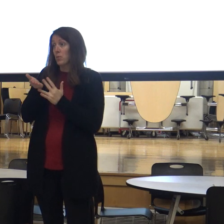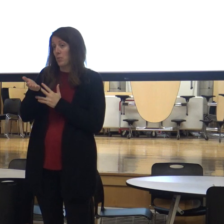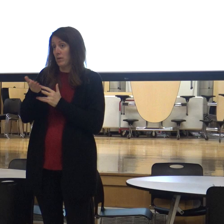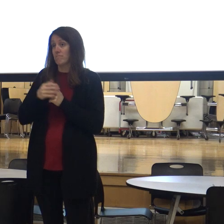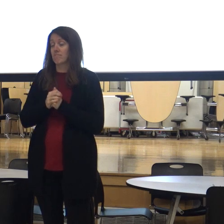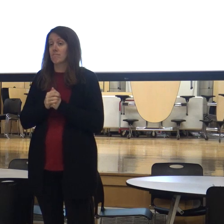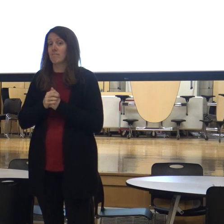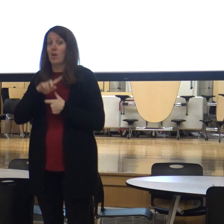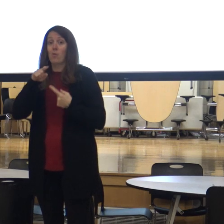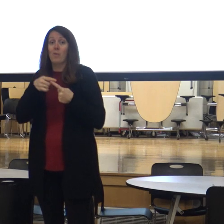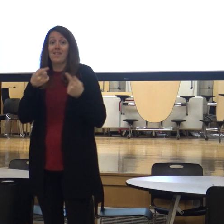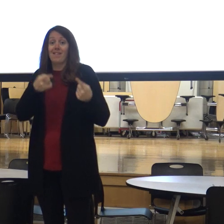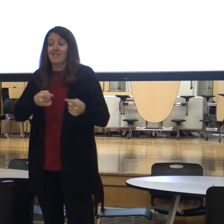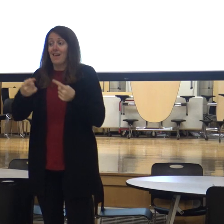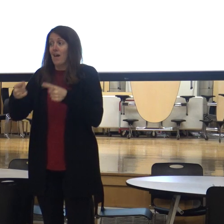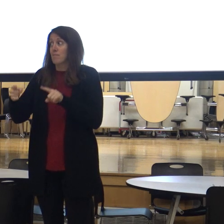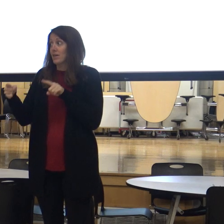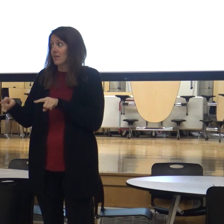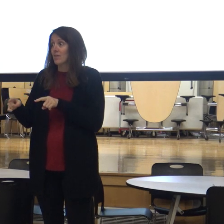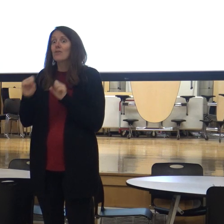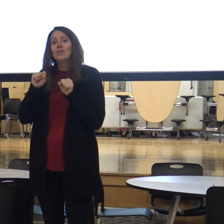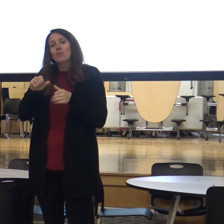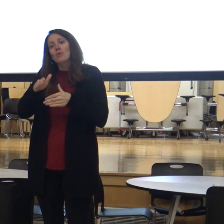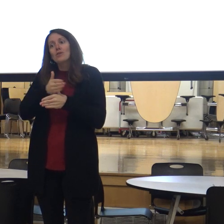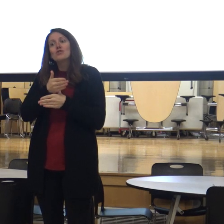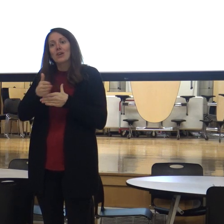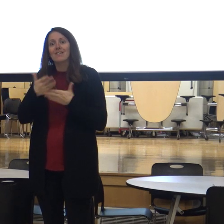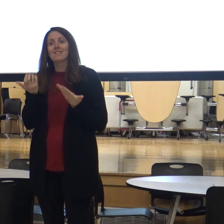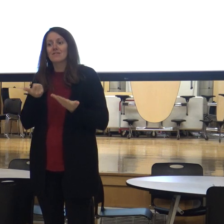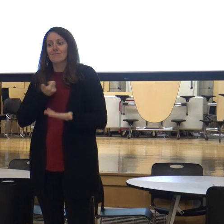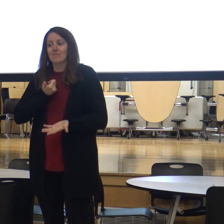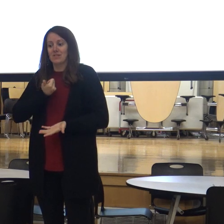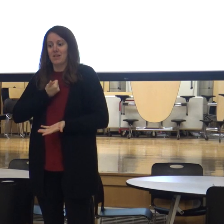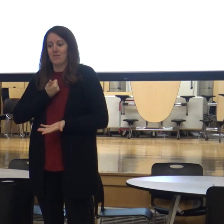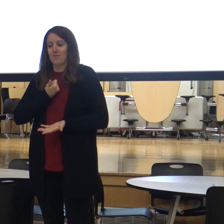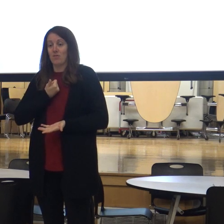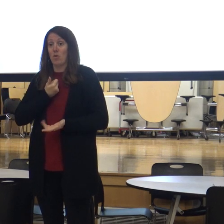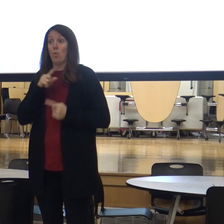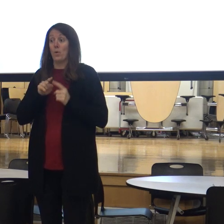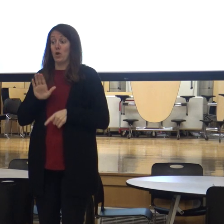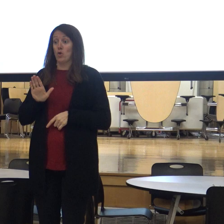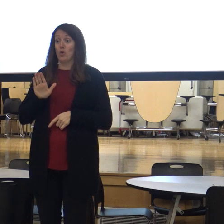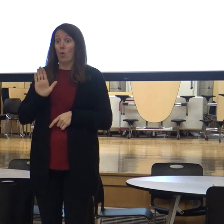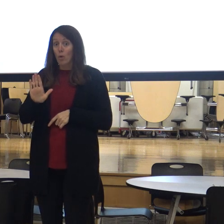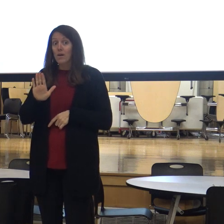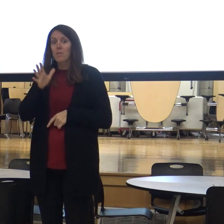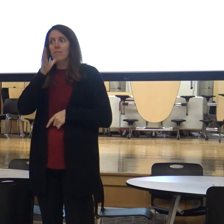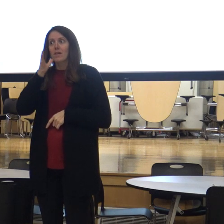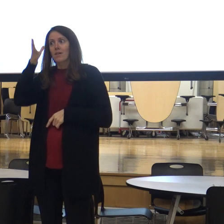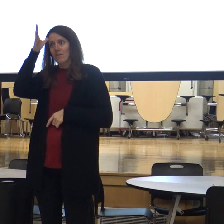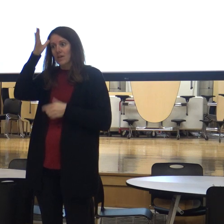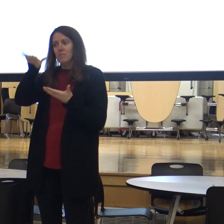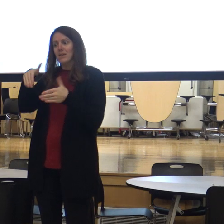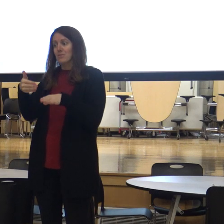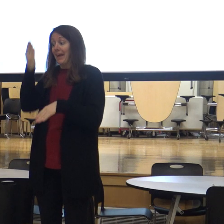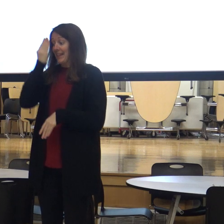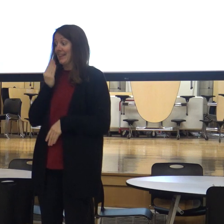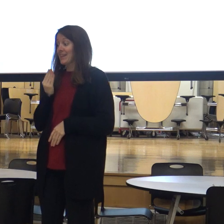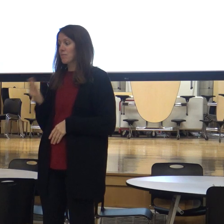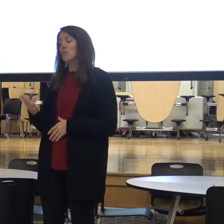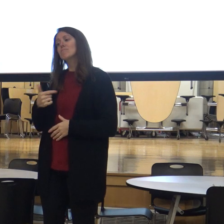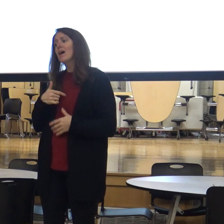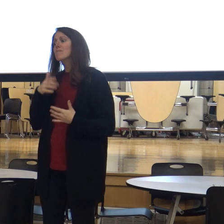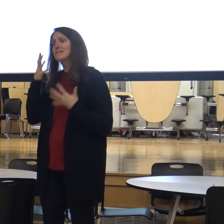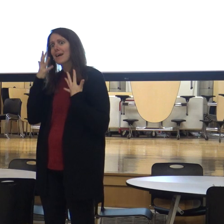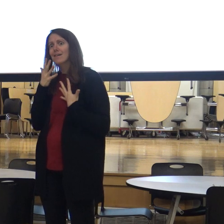those events happen, you can share as well. When your mother or father passes away, telling them that you're sad, telling them it's